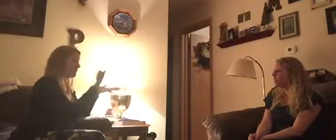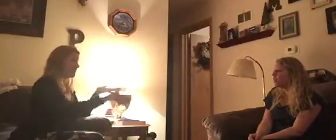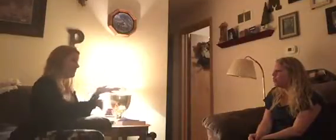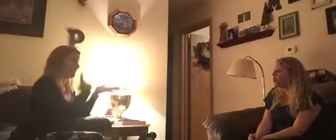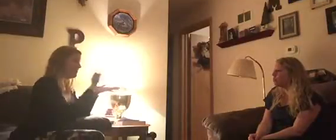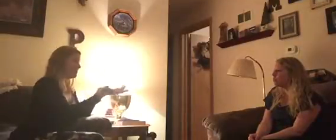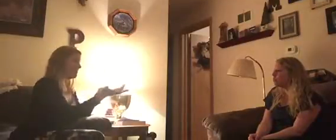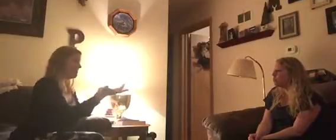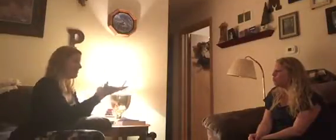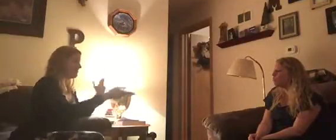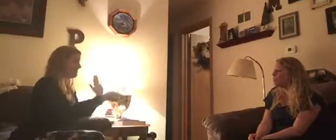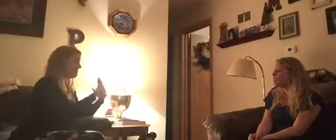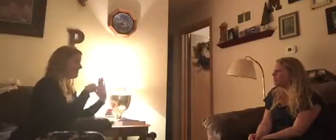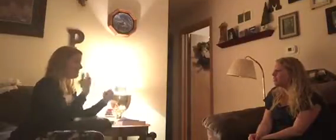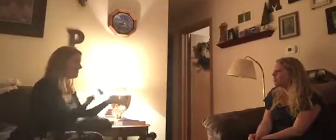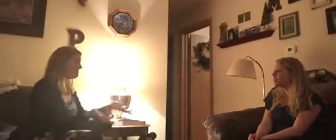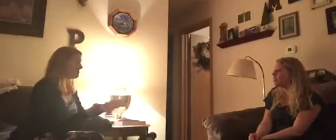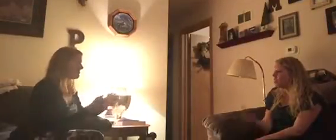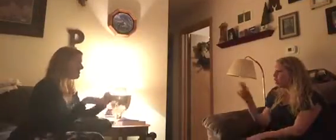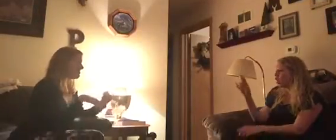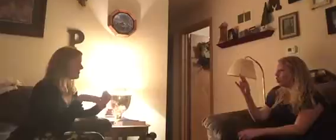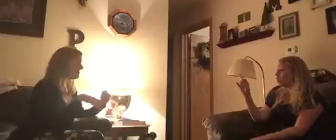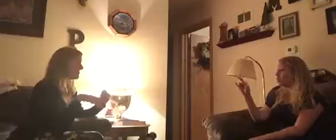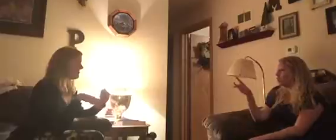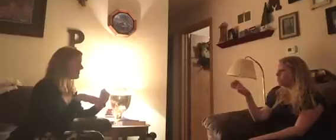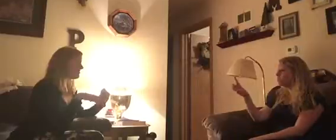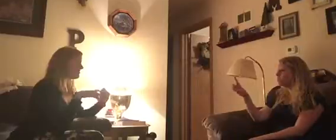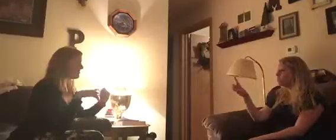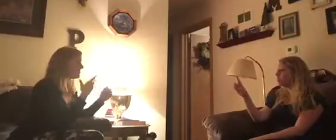like an old what was that? A used one?